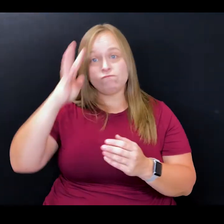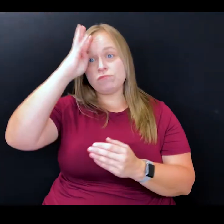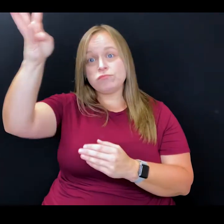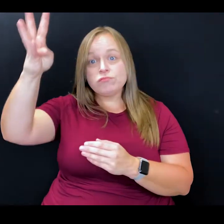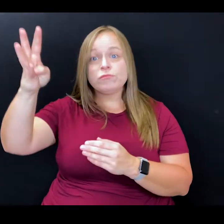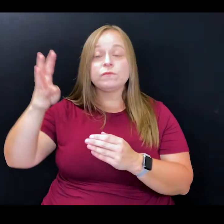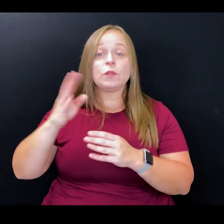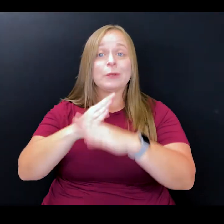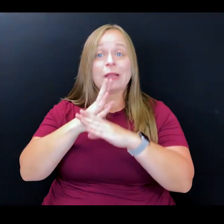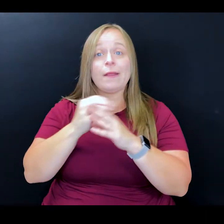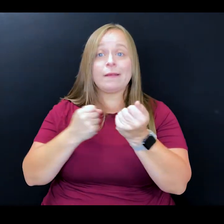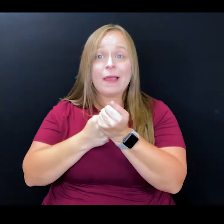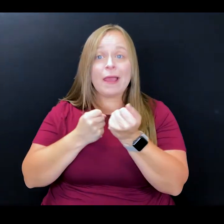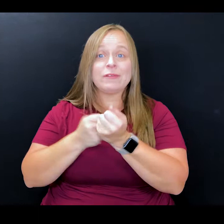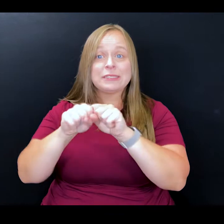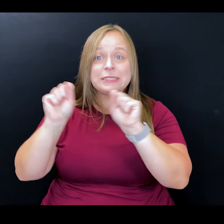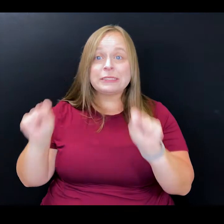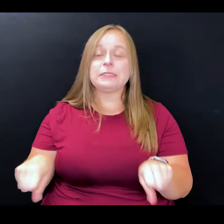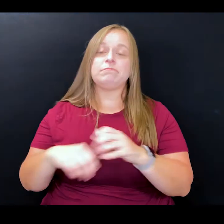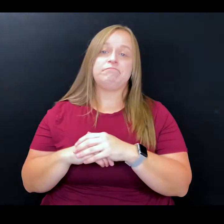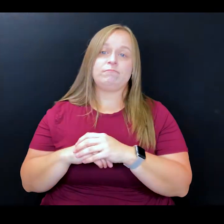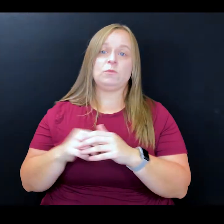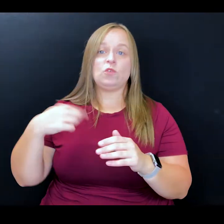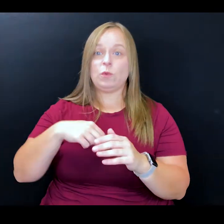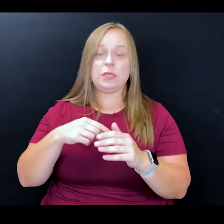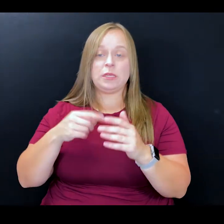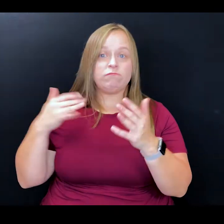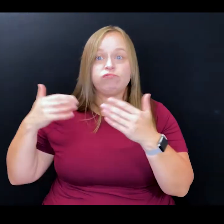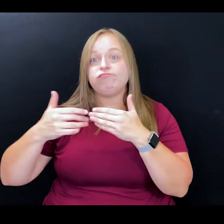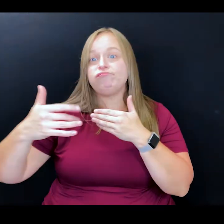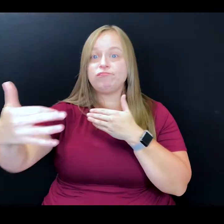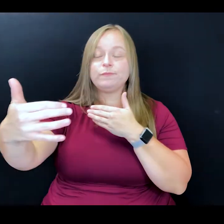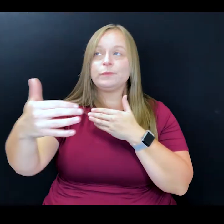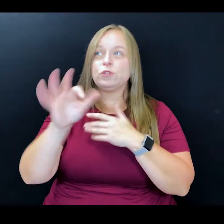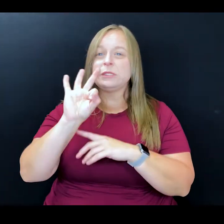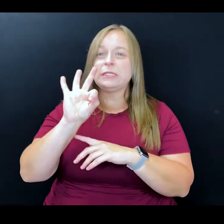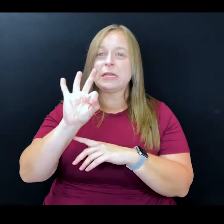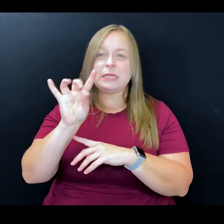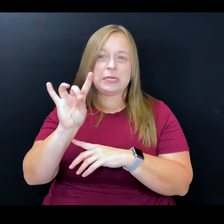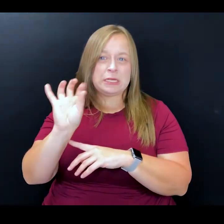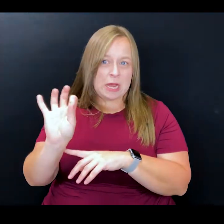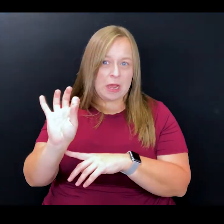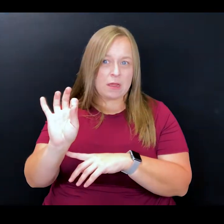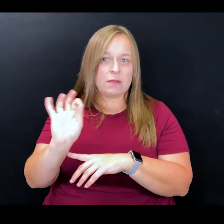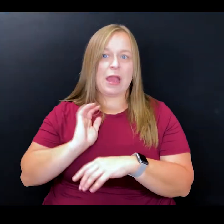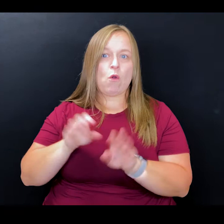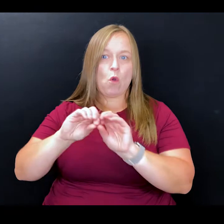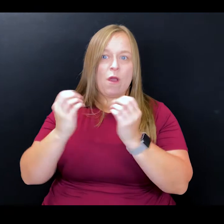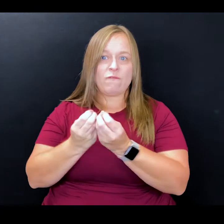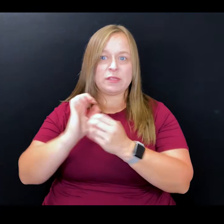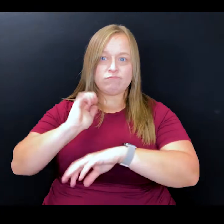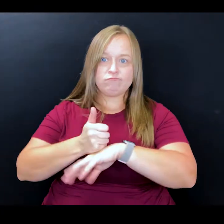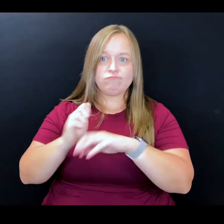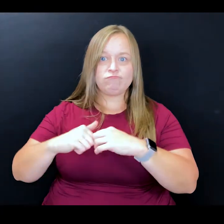had created the protection and advocacy system. So if we fast forward to 1989, our